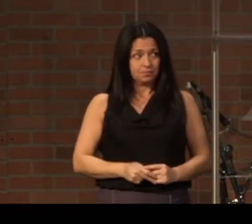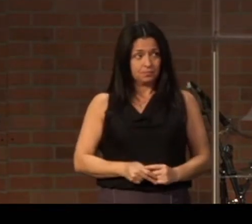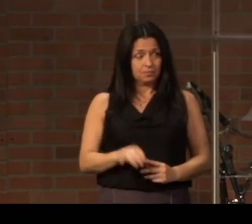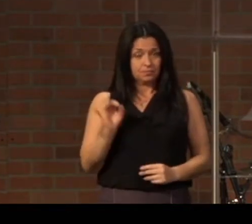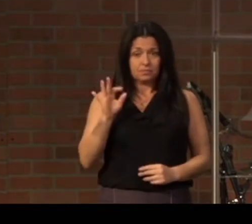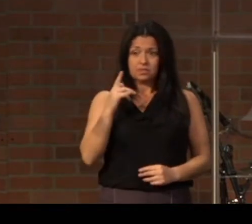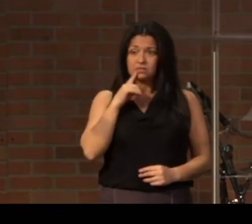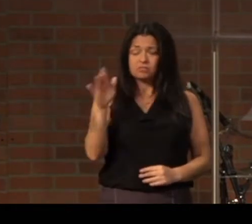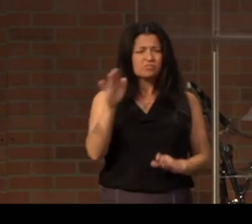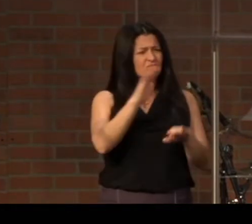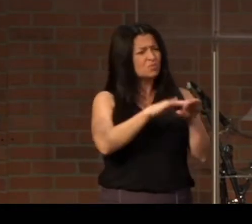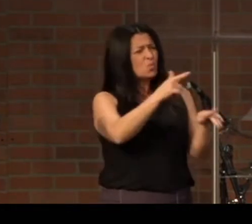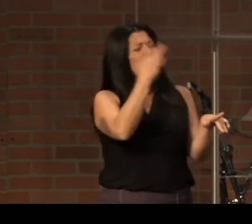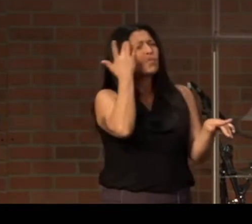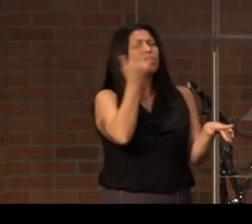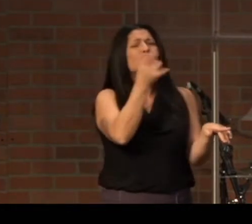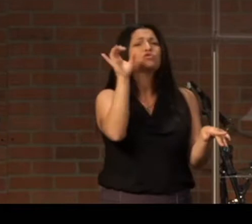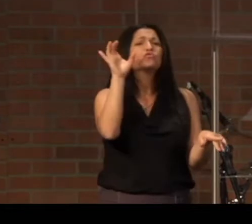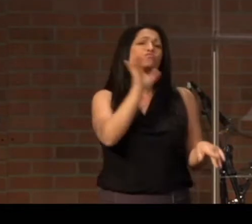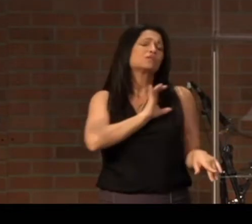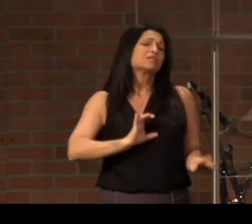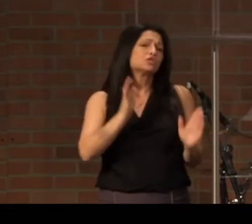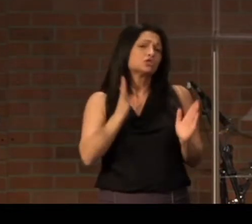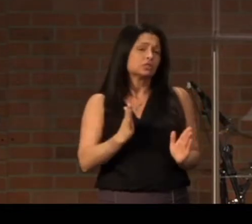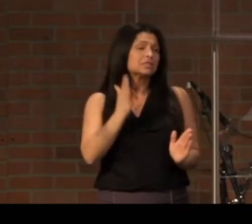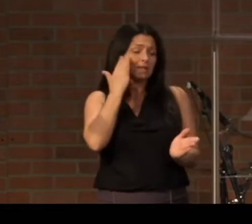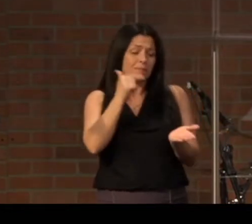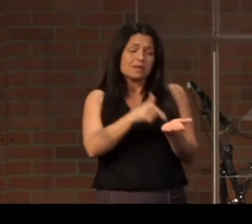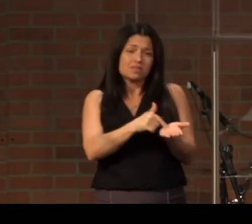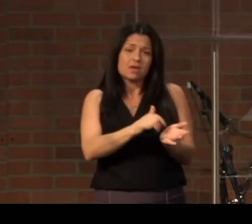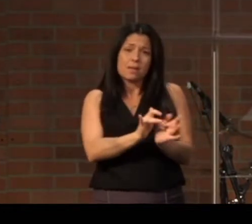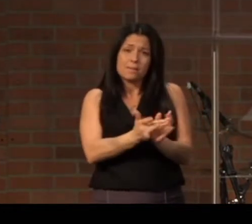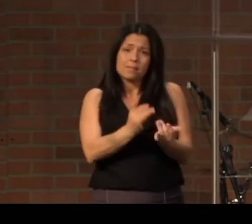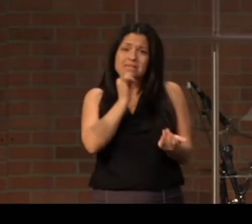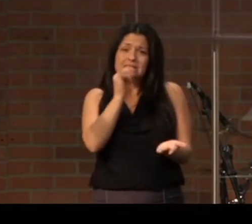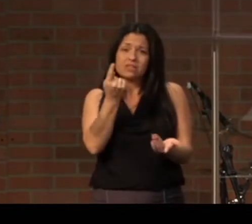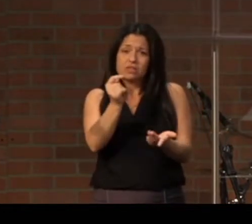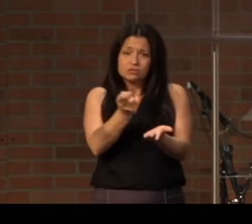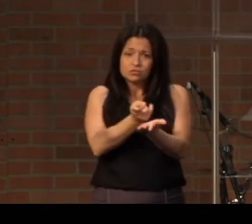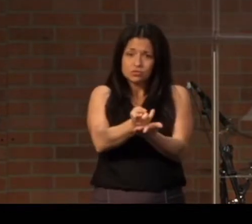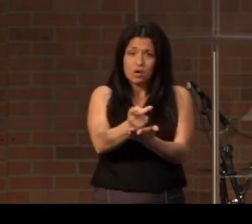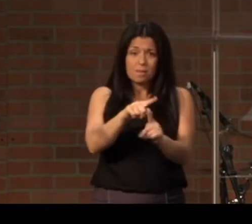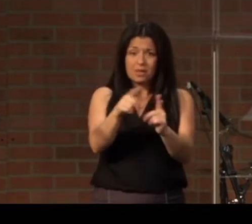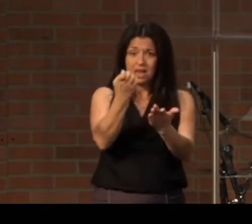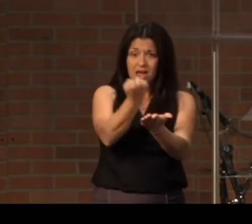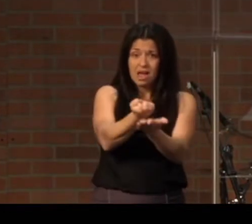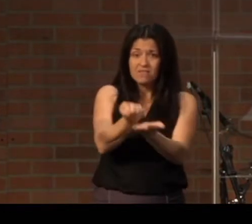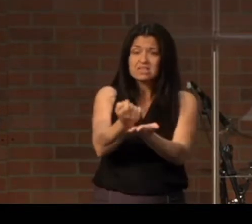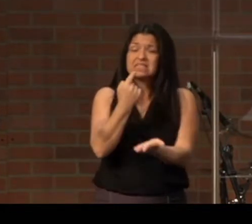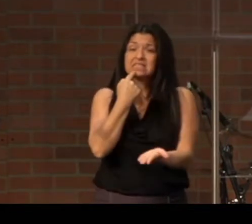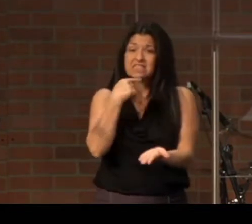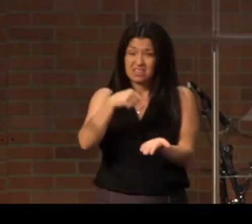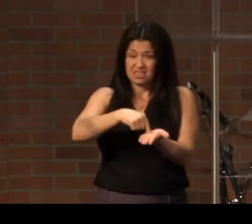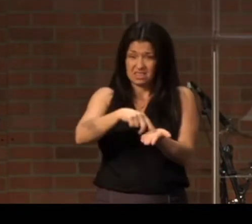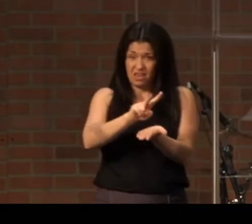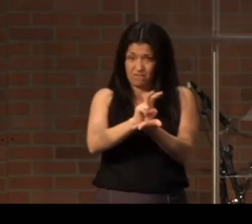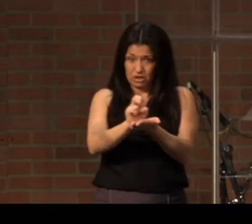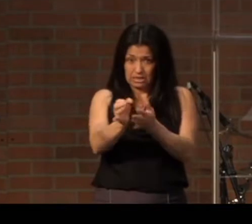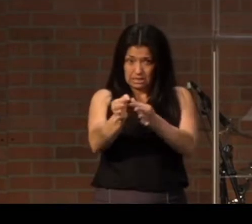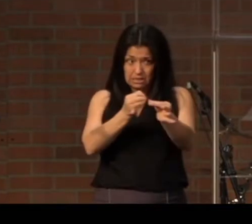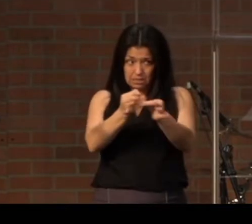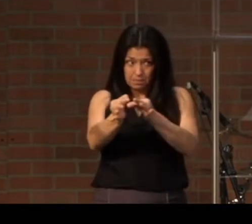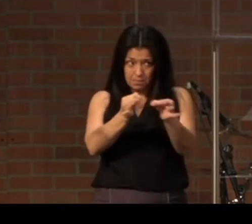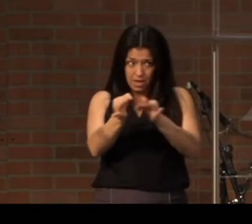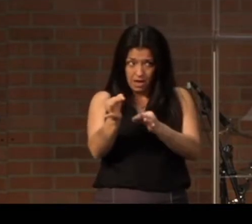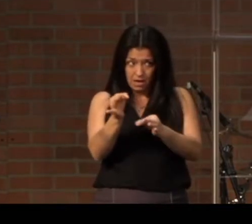true. Yes, the Bible teaches it, and that's the standard of truth, but the evidence of truth is, does this verse explain the world